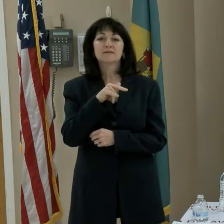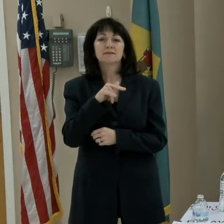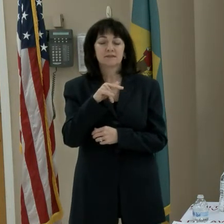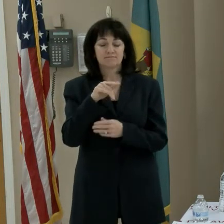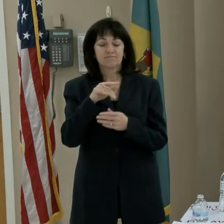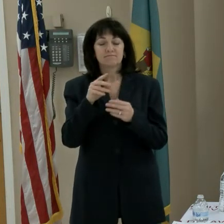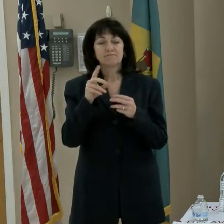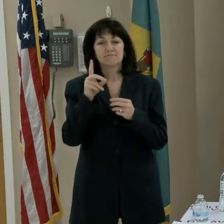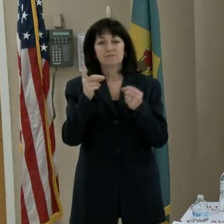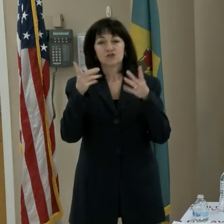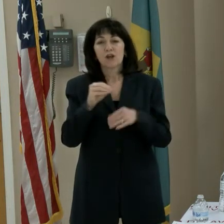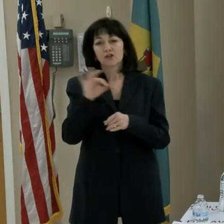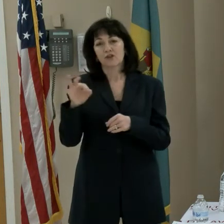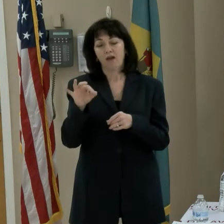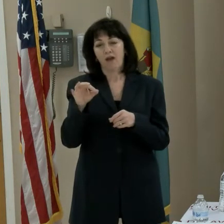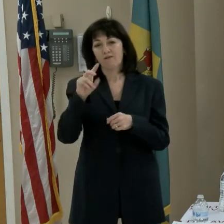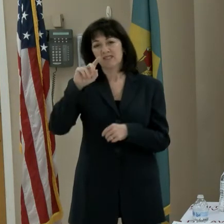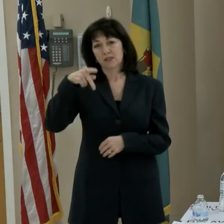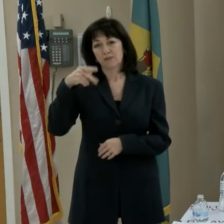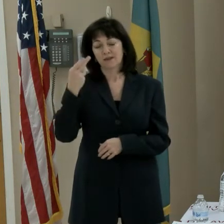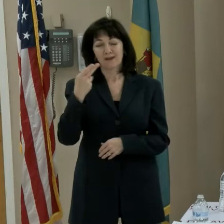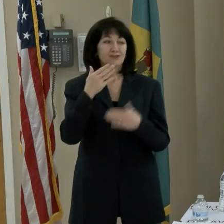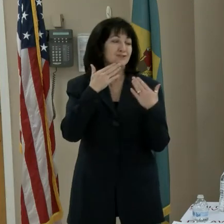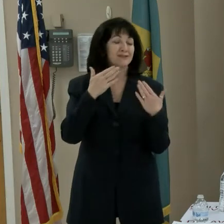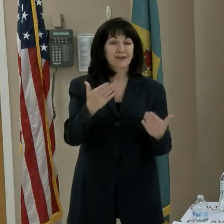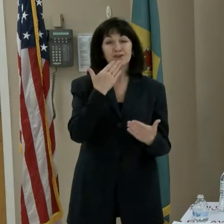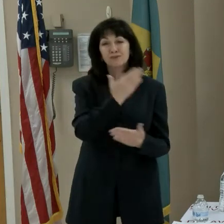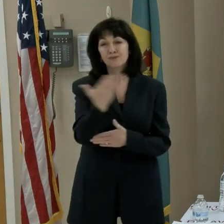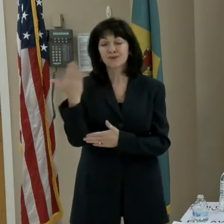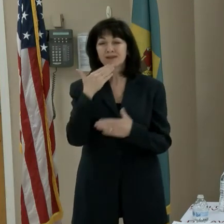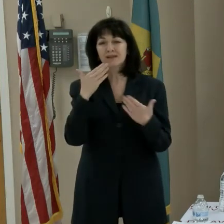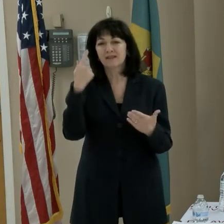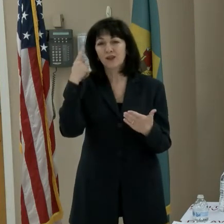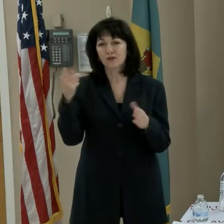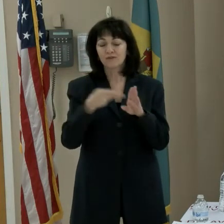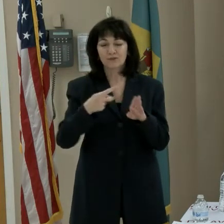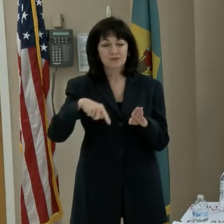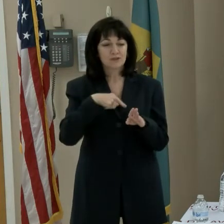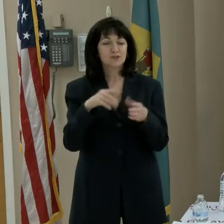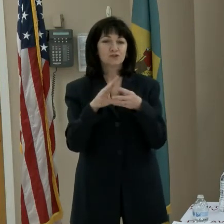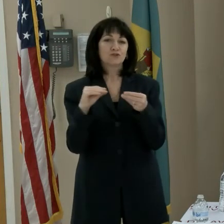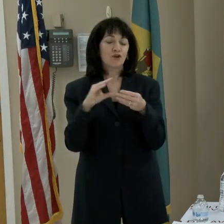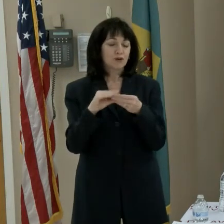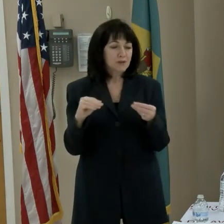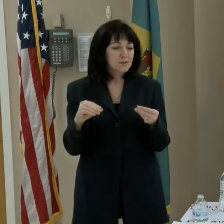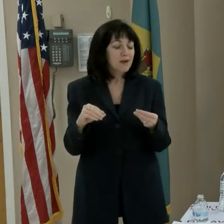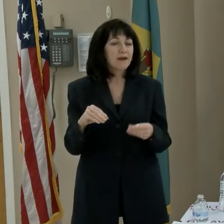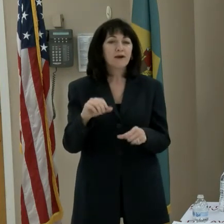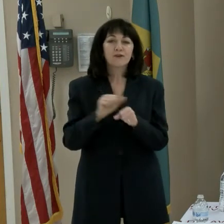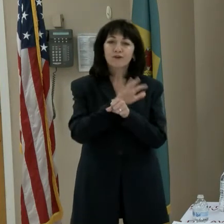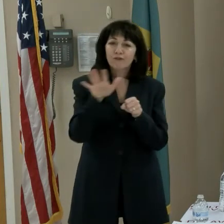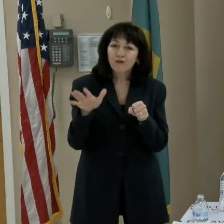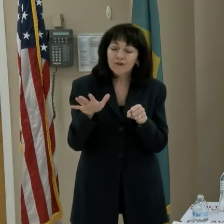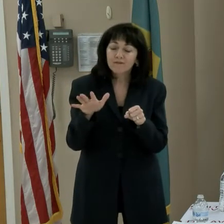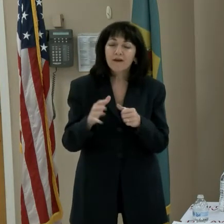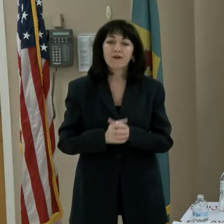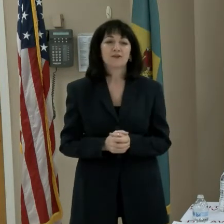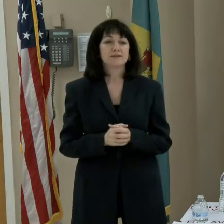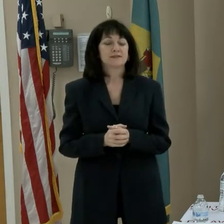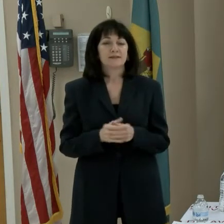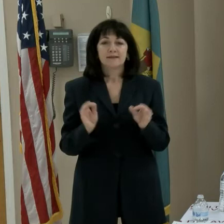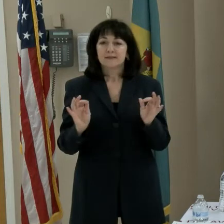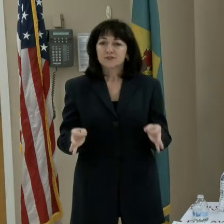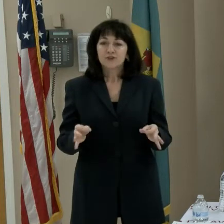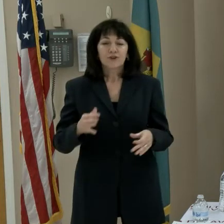morning. Good morning. Good morning. Thank you so much for joining us here virtually to talk about coronavirus and certainly